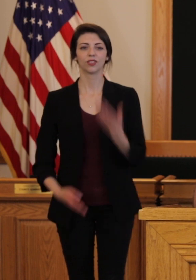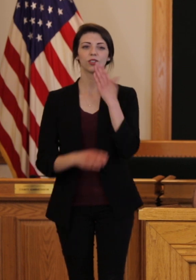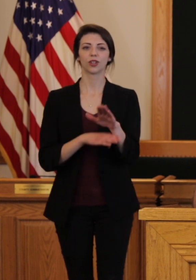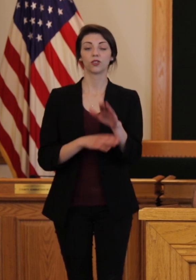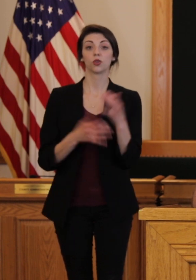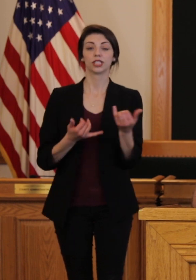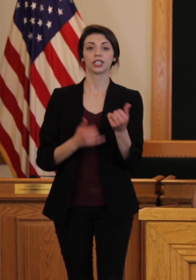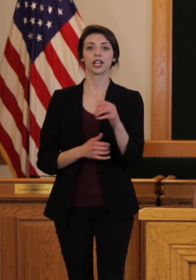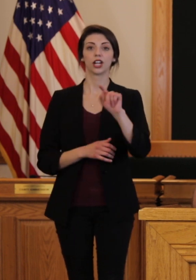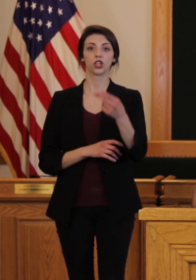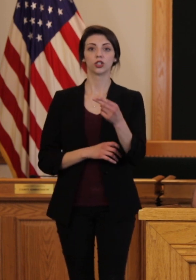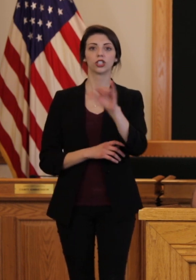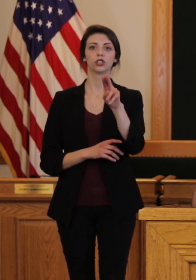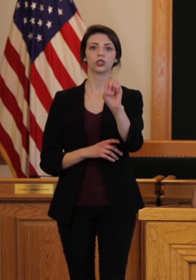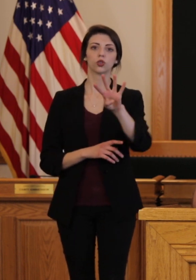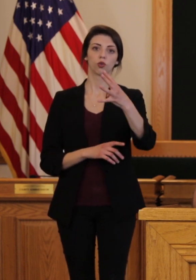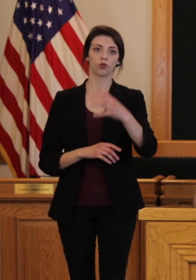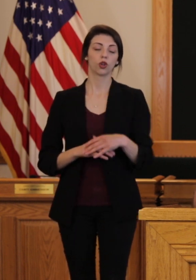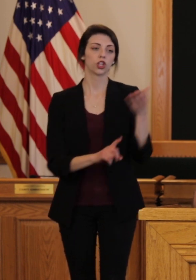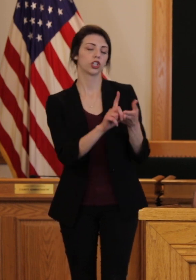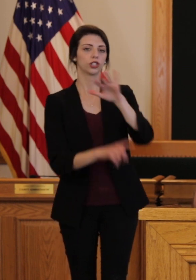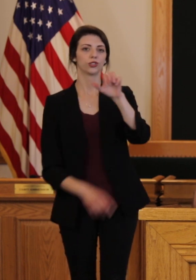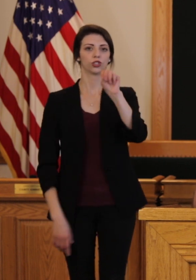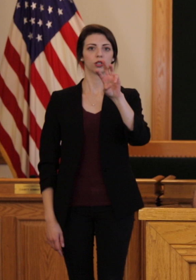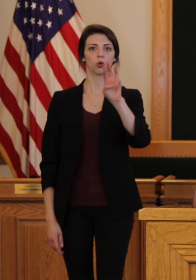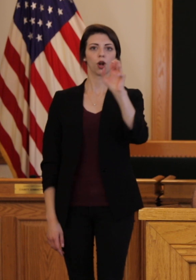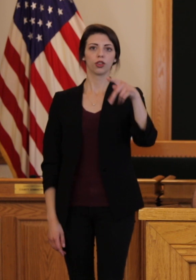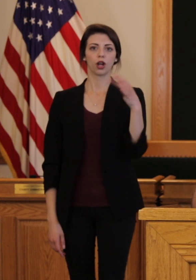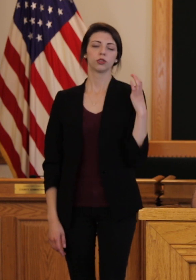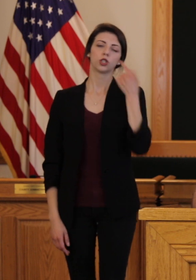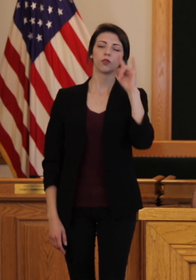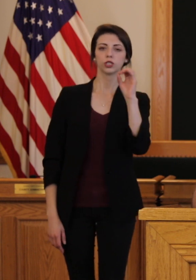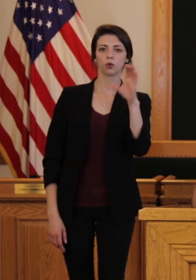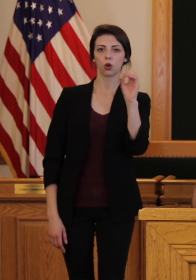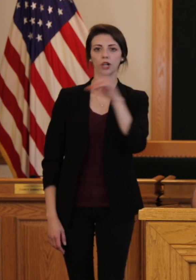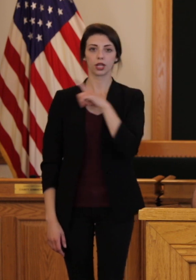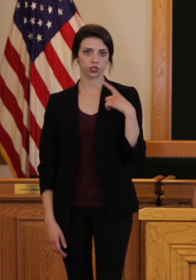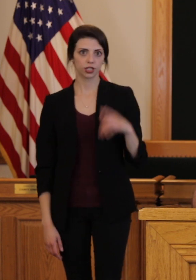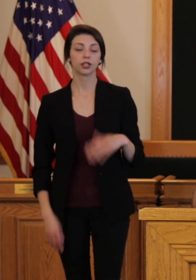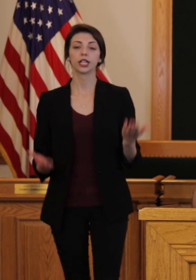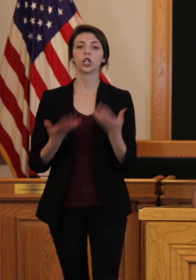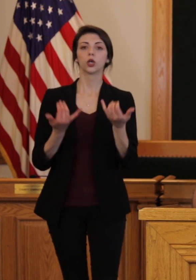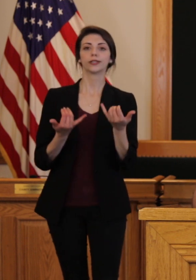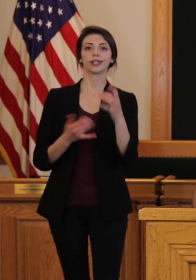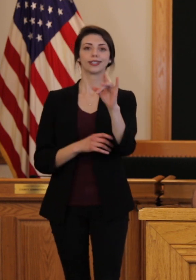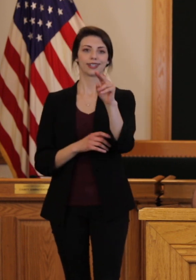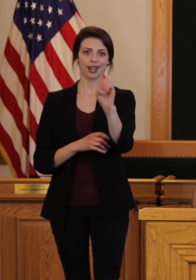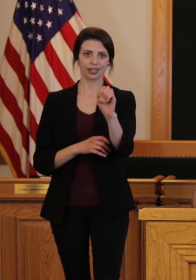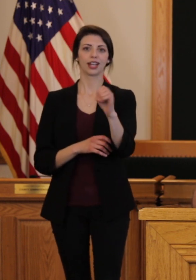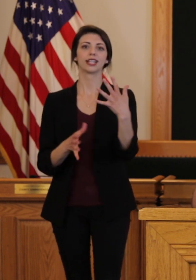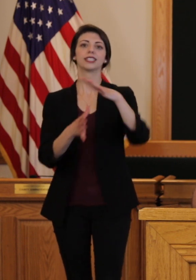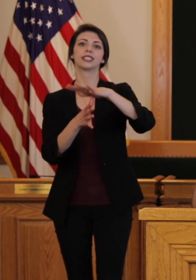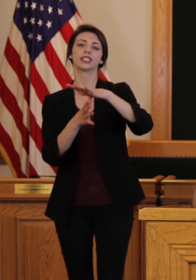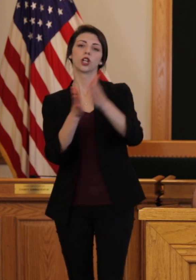Good afternoon. Today is Thursday, June 4th. I'm Jim Weatherup, Chairman of the Oswego County Legislature. Joining me today again is Diane Oldenburg,